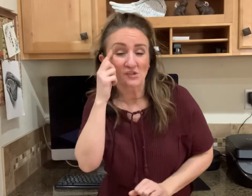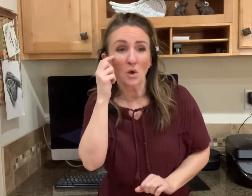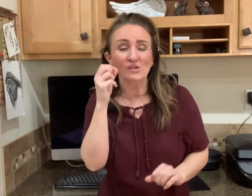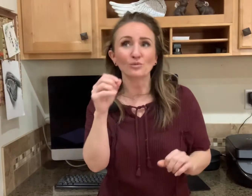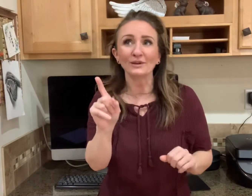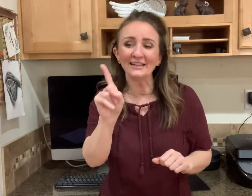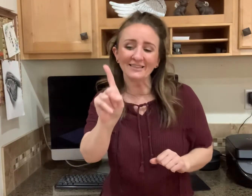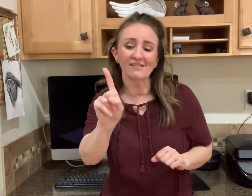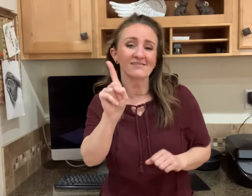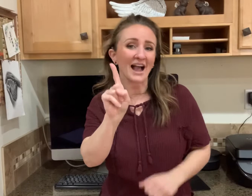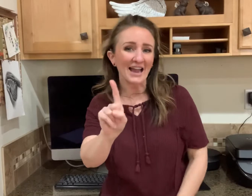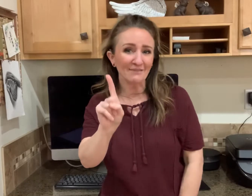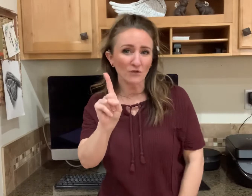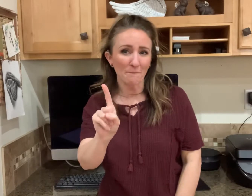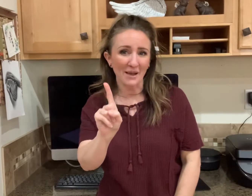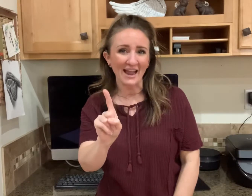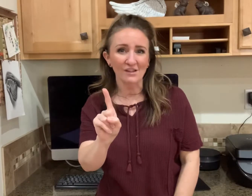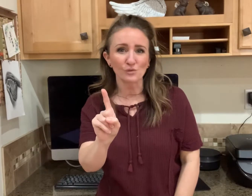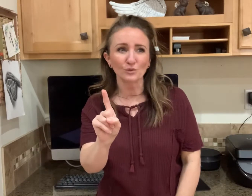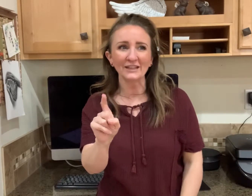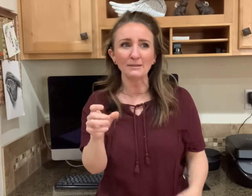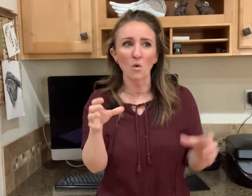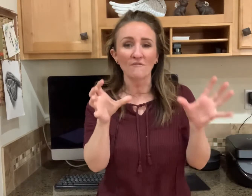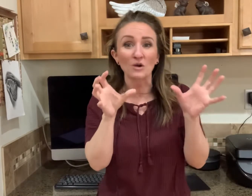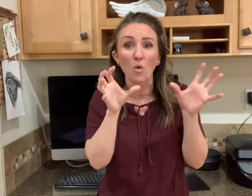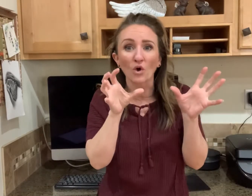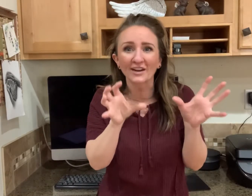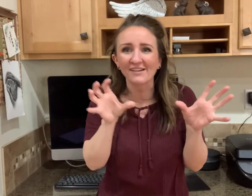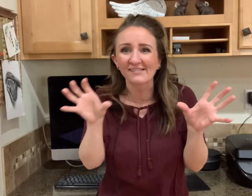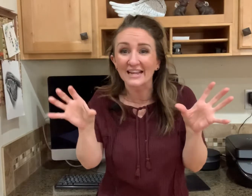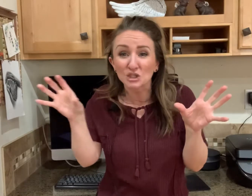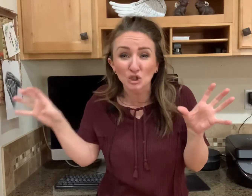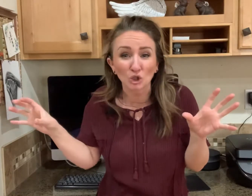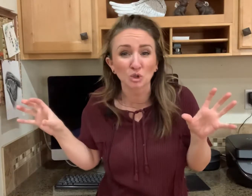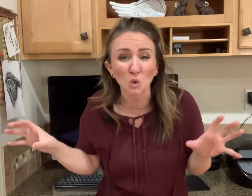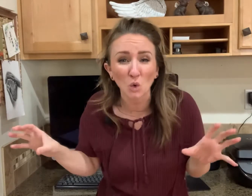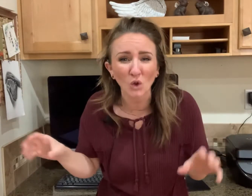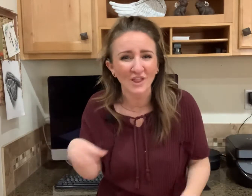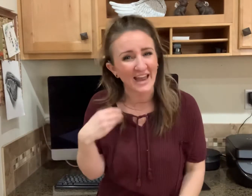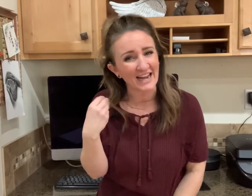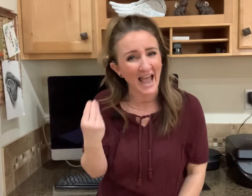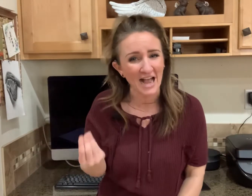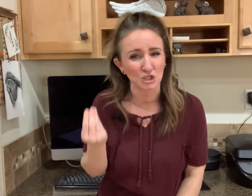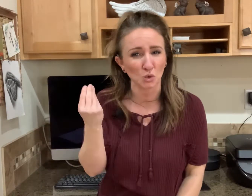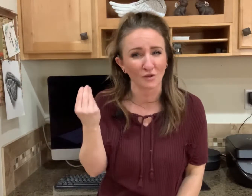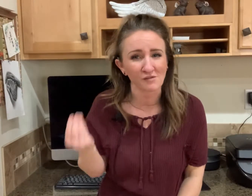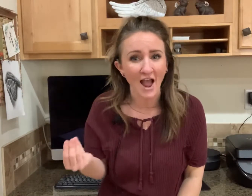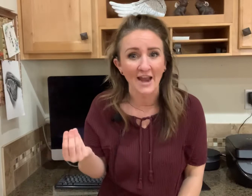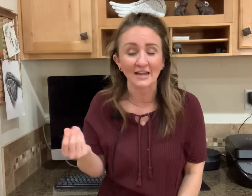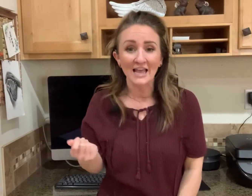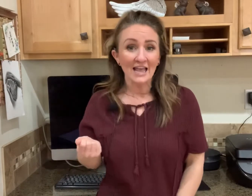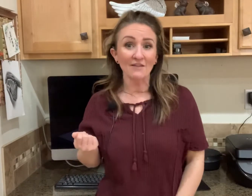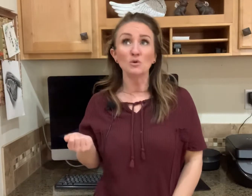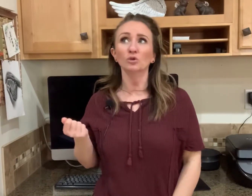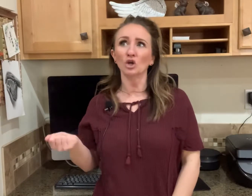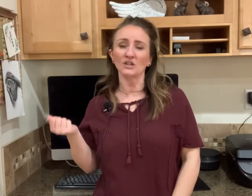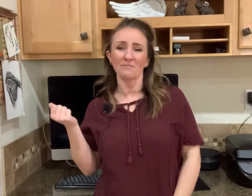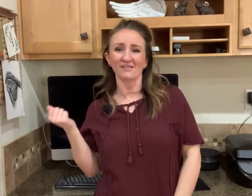it's really the sign for but is really more of an organizational tool than an actual sign. If you looked up the